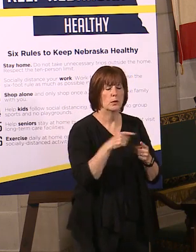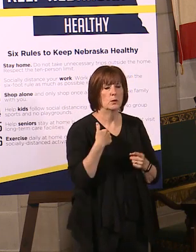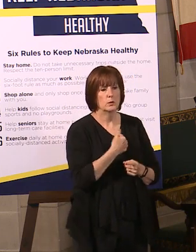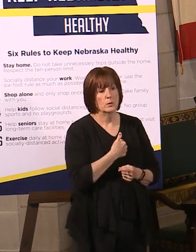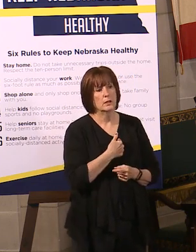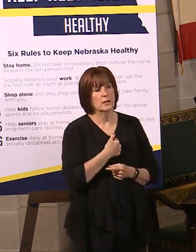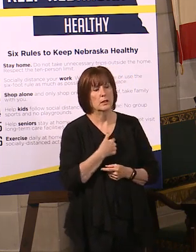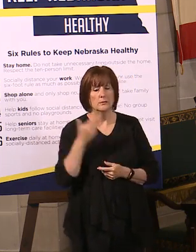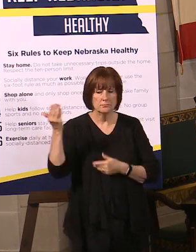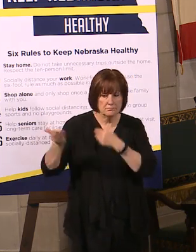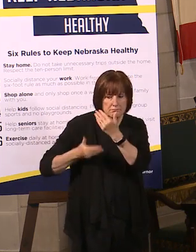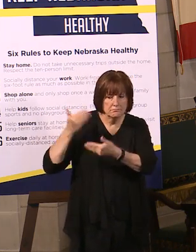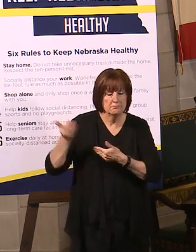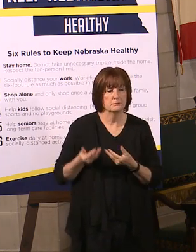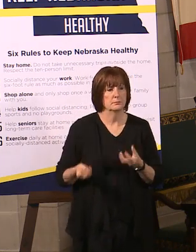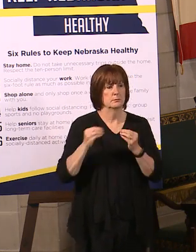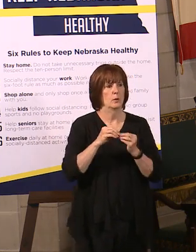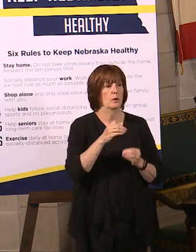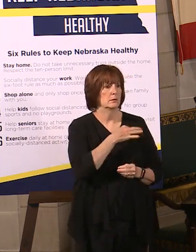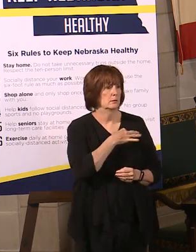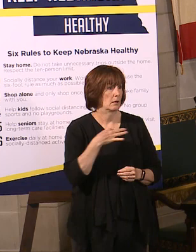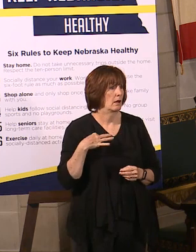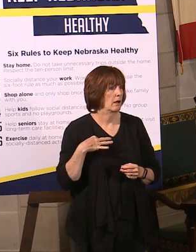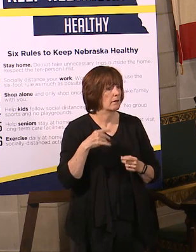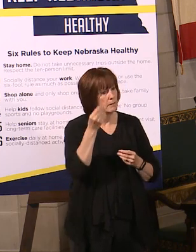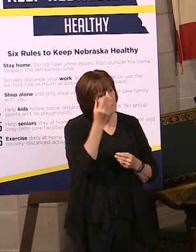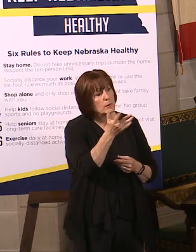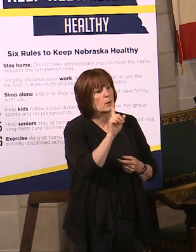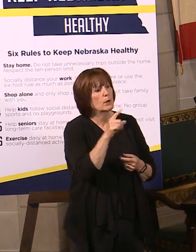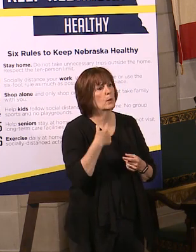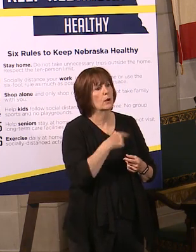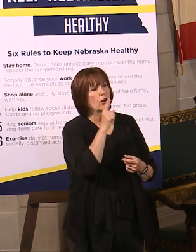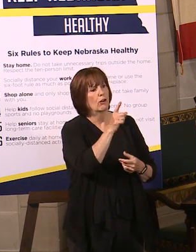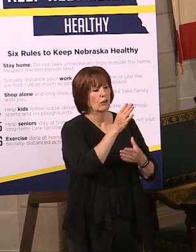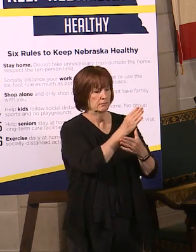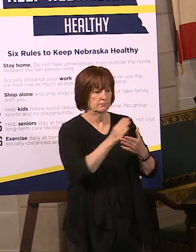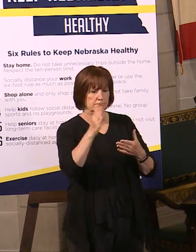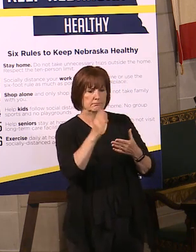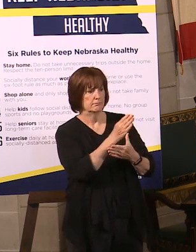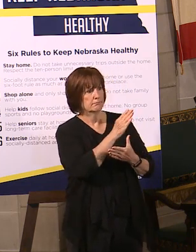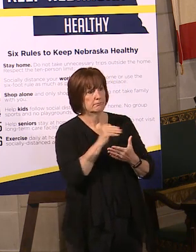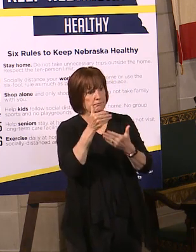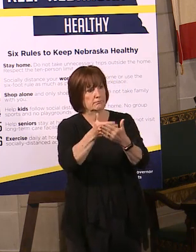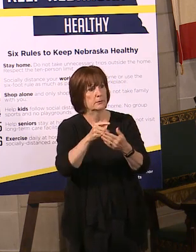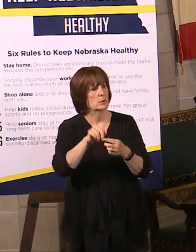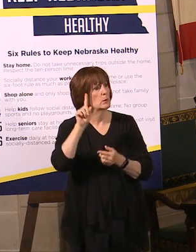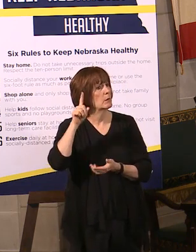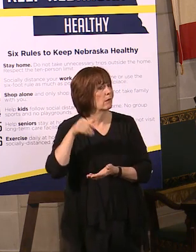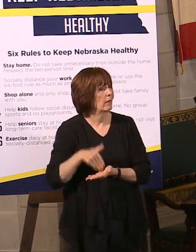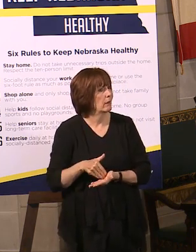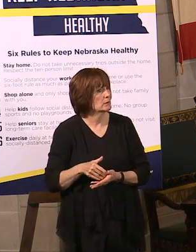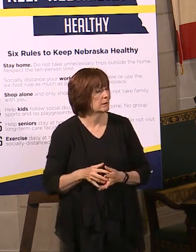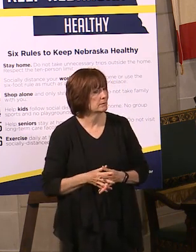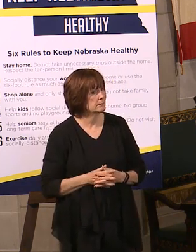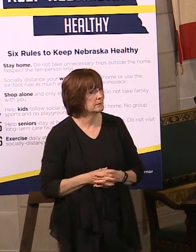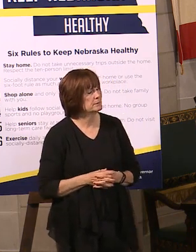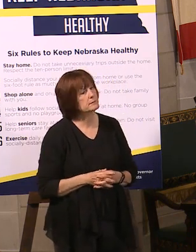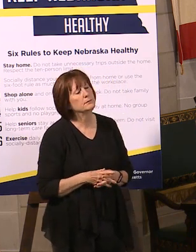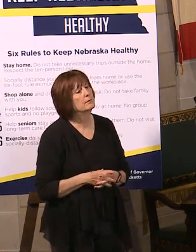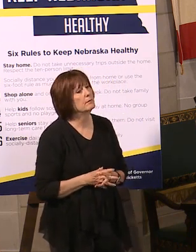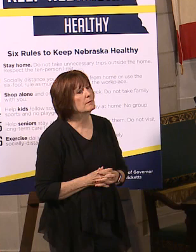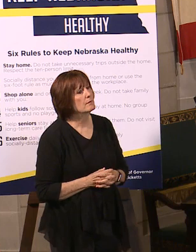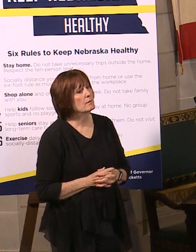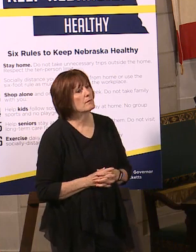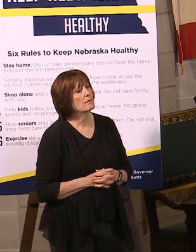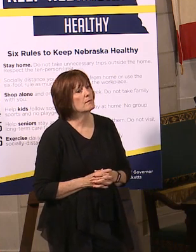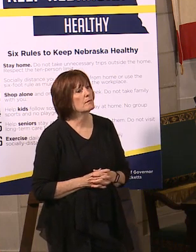additional staff to be able to tell you where we are on that progress toward 1,000 people. Paul Hamill would like to know